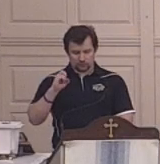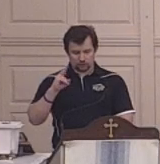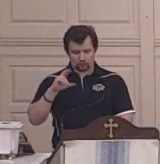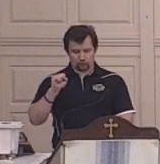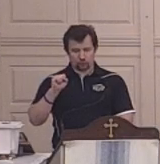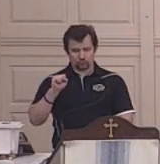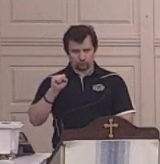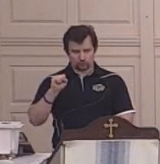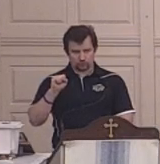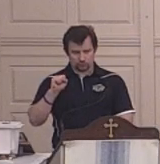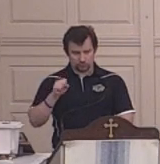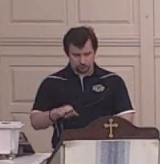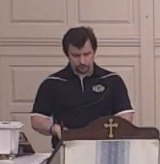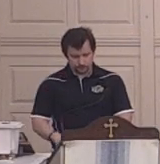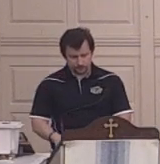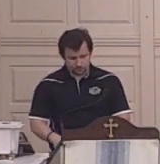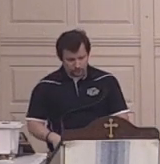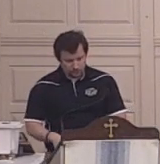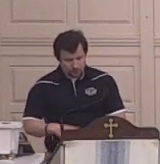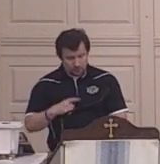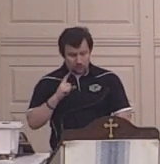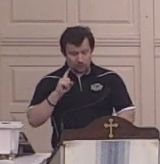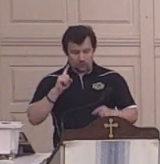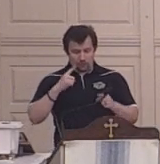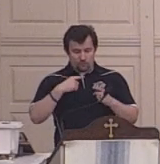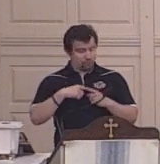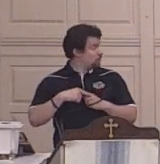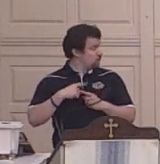The first reading is from the book of Exodus.